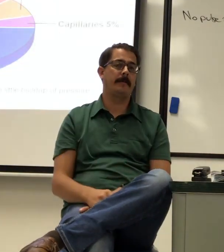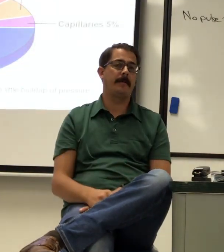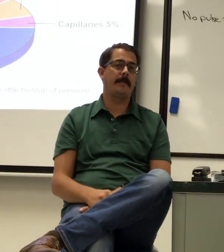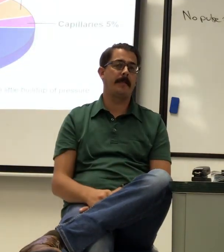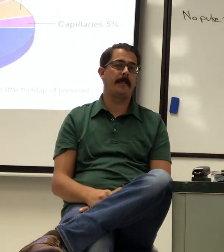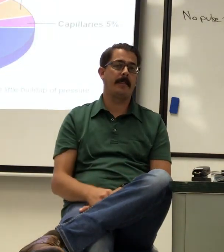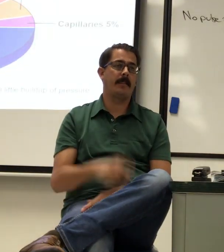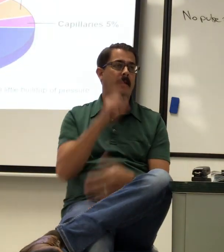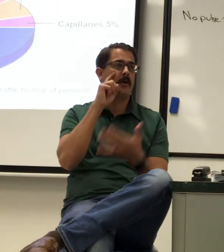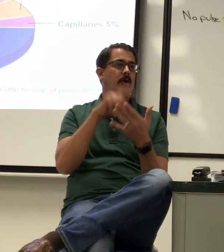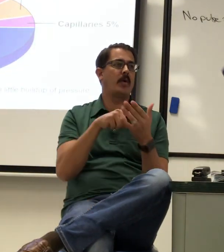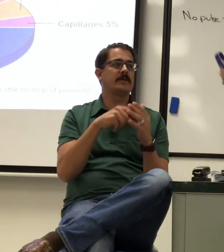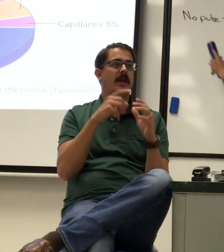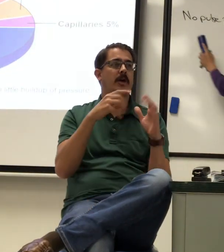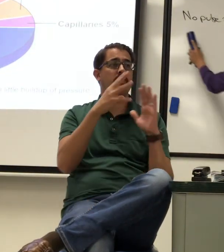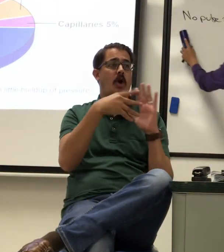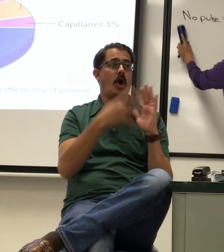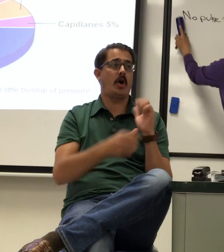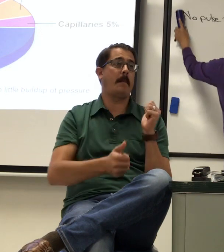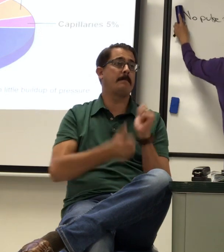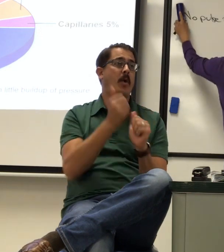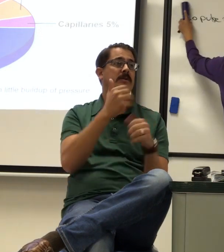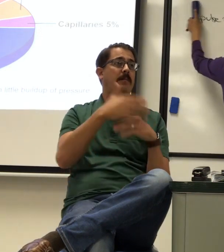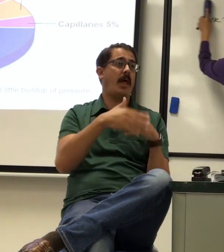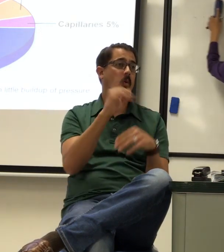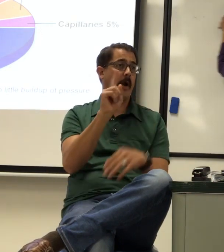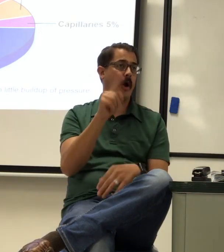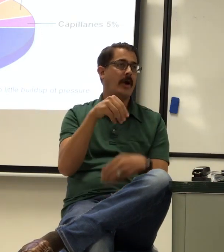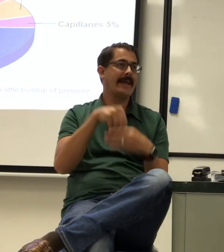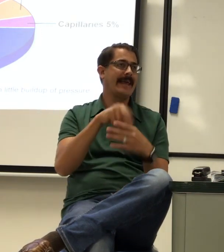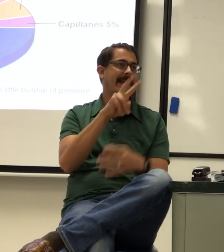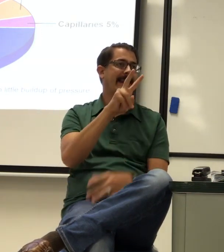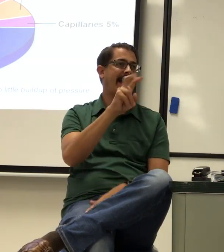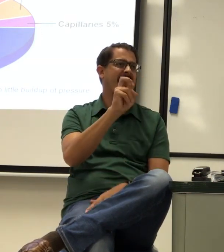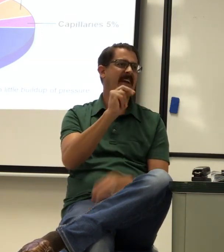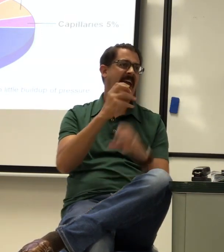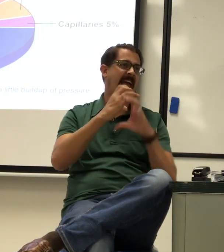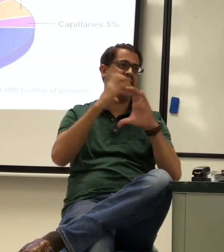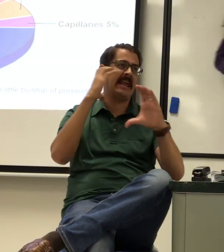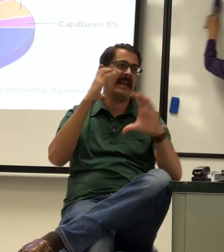Just look at the pie chart. Most of the blood is in the veins.